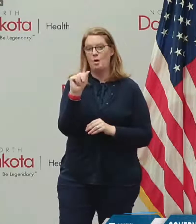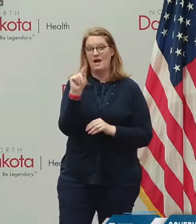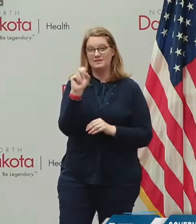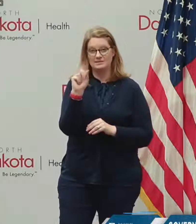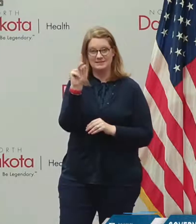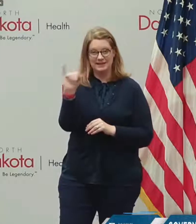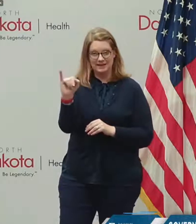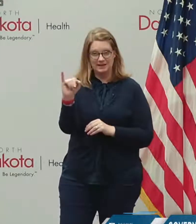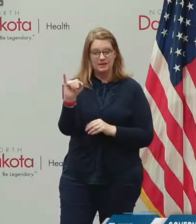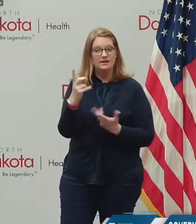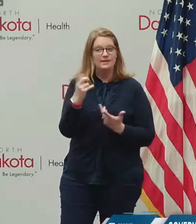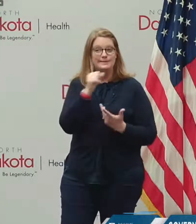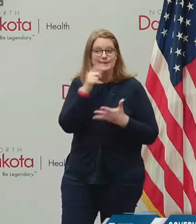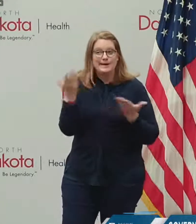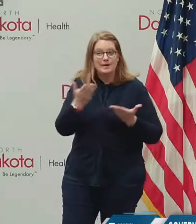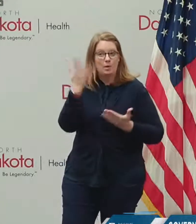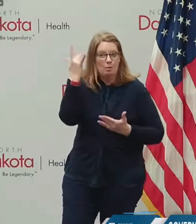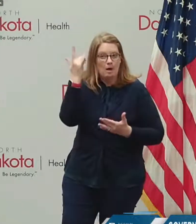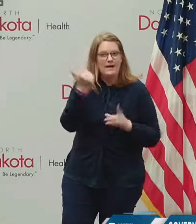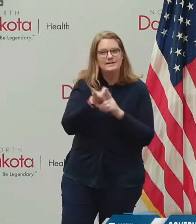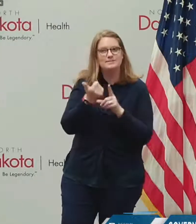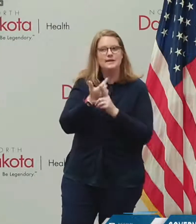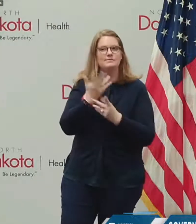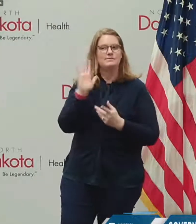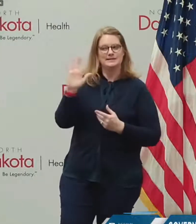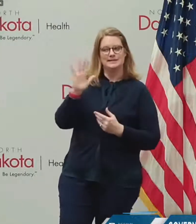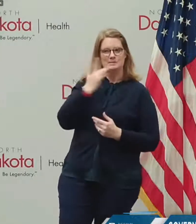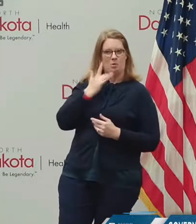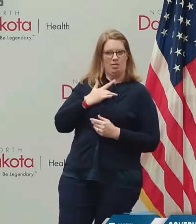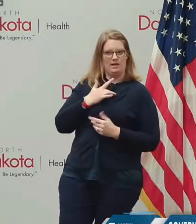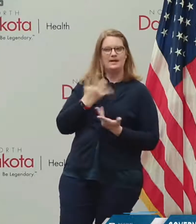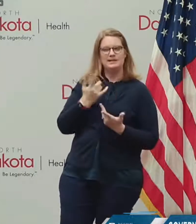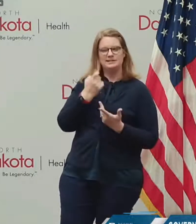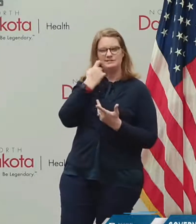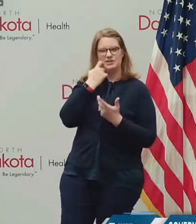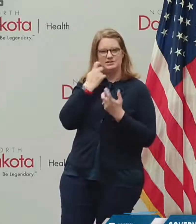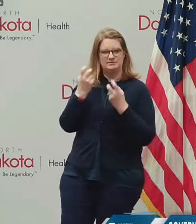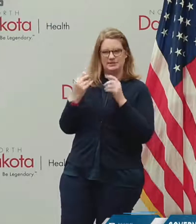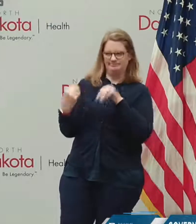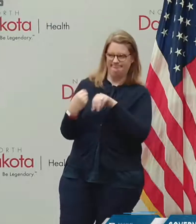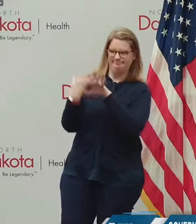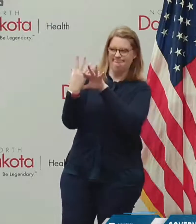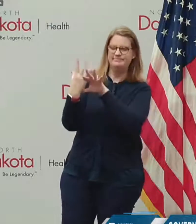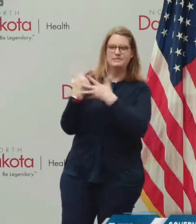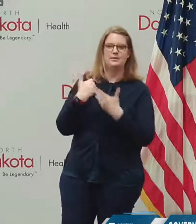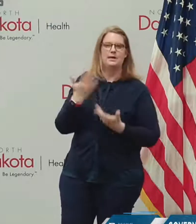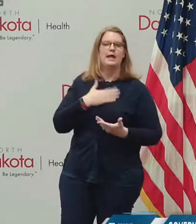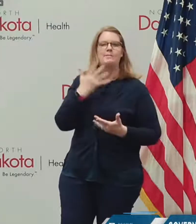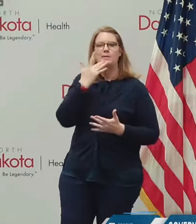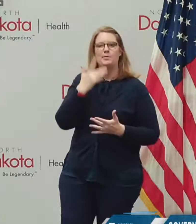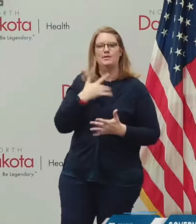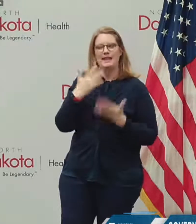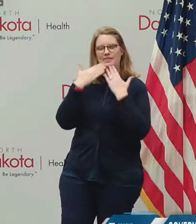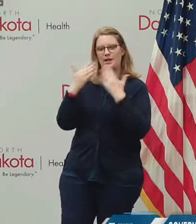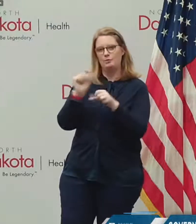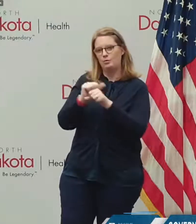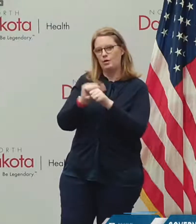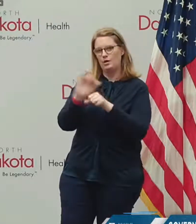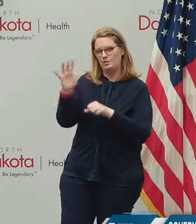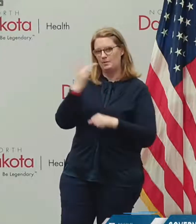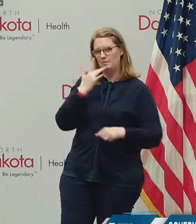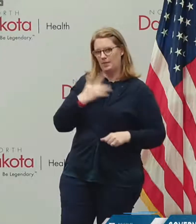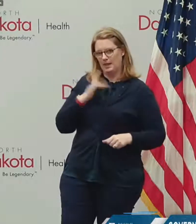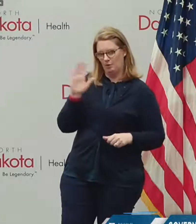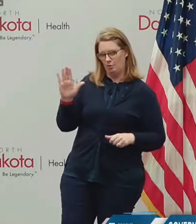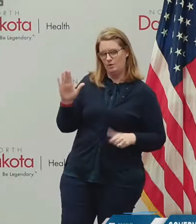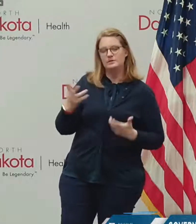been working remotely. Just got off a video call with him. So happy birthday, Mike. Thanks for working on your birthday. Today